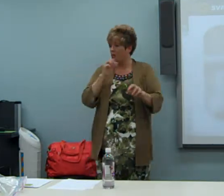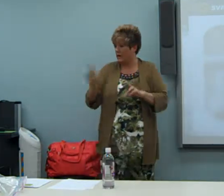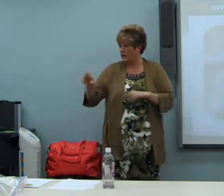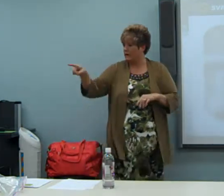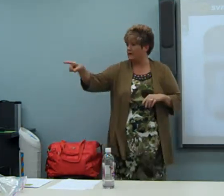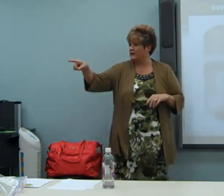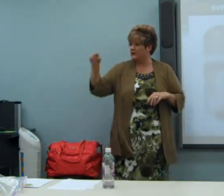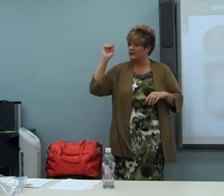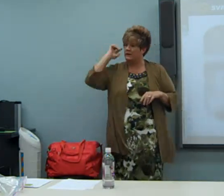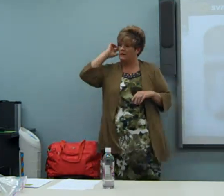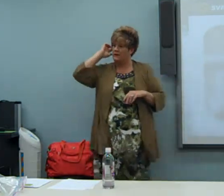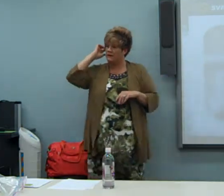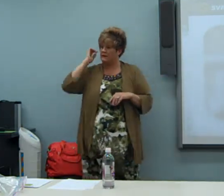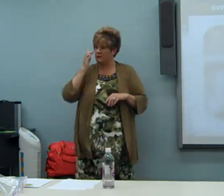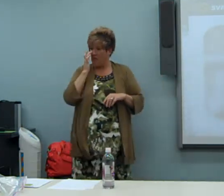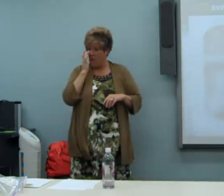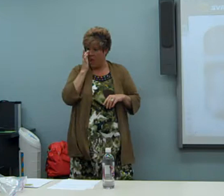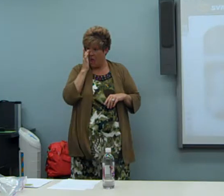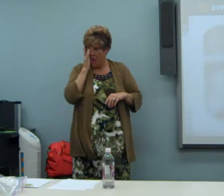Not ready, okay.